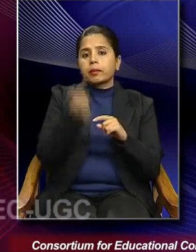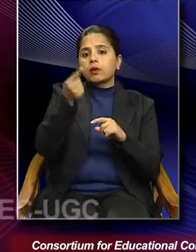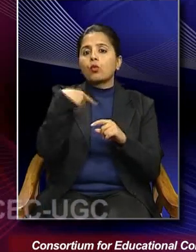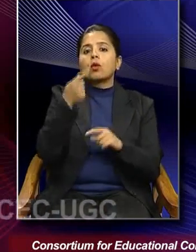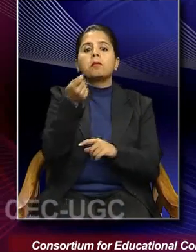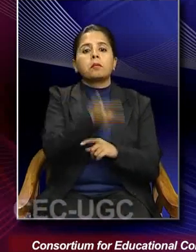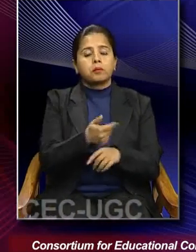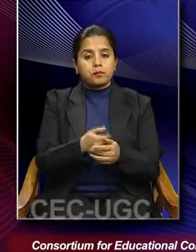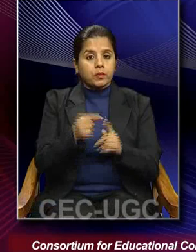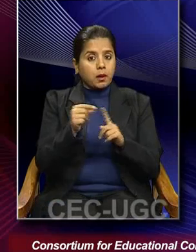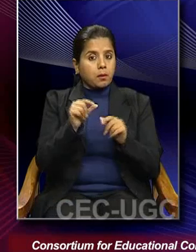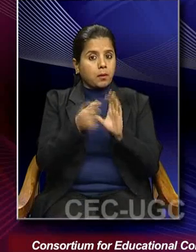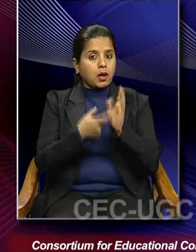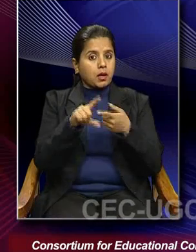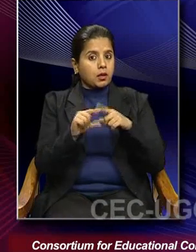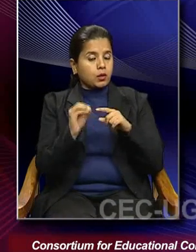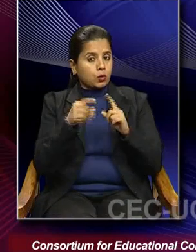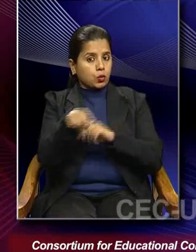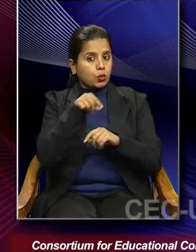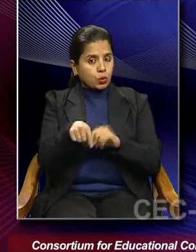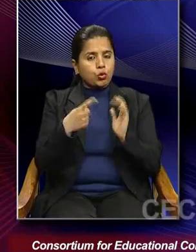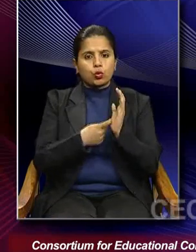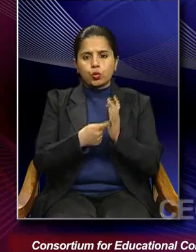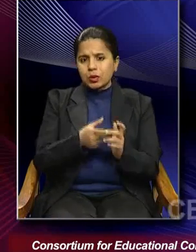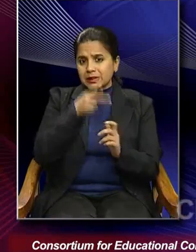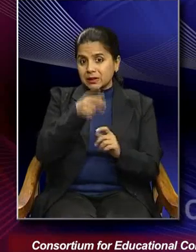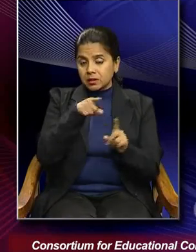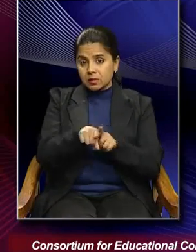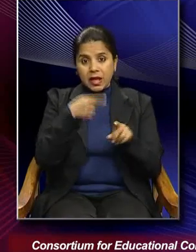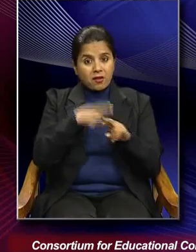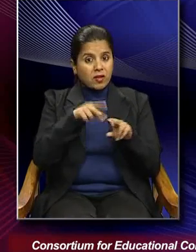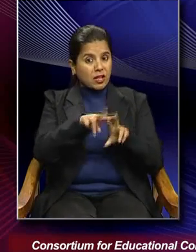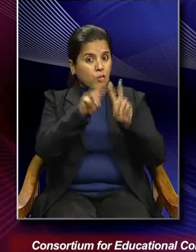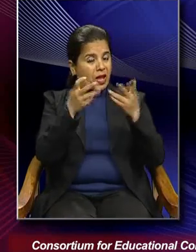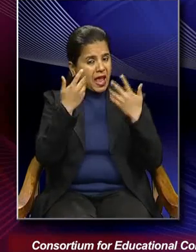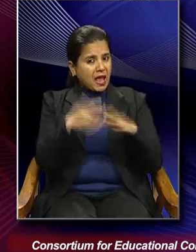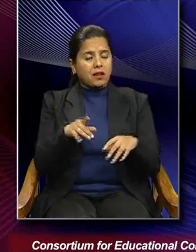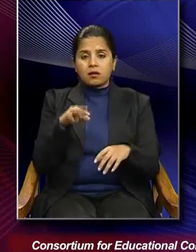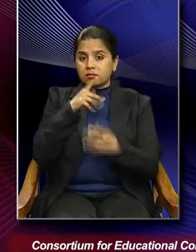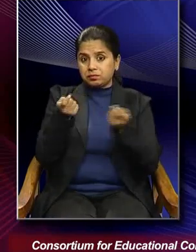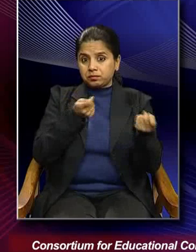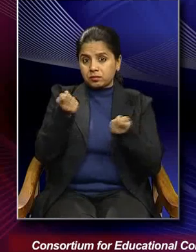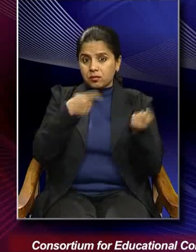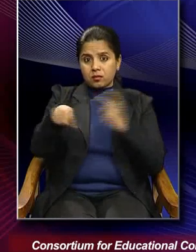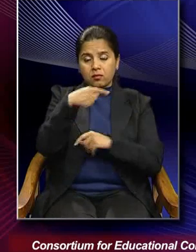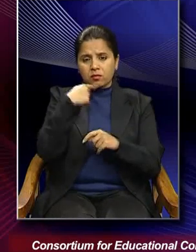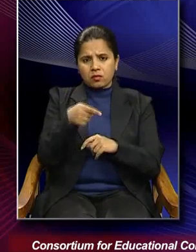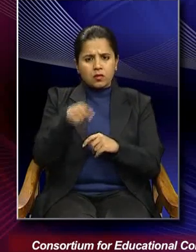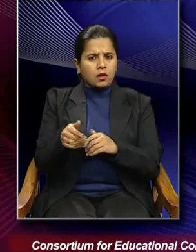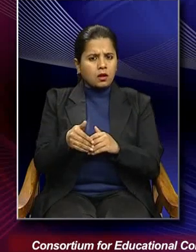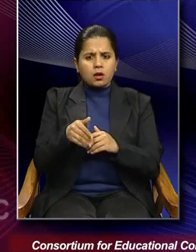So, Pareto Criterion principle would state that under this criterion, no pollution control would be